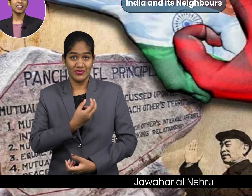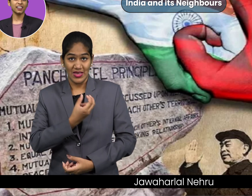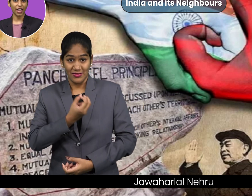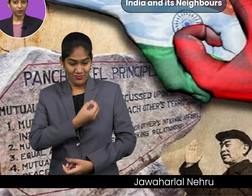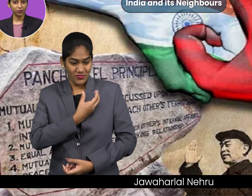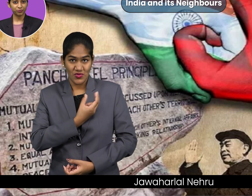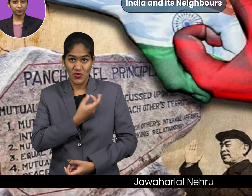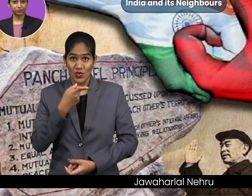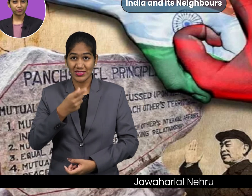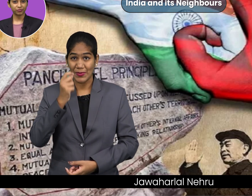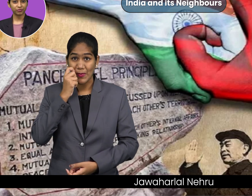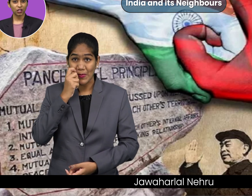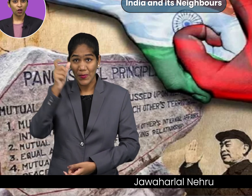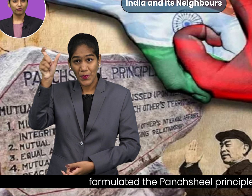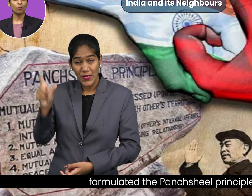Jawaharlal Nehru